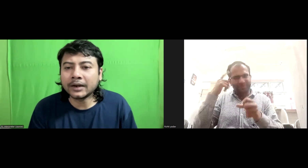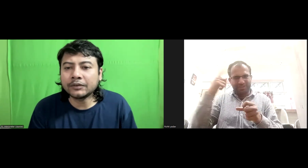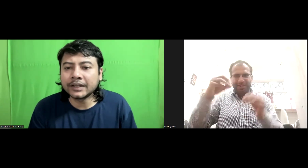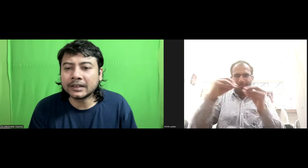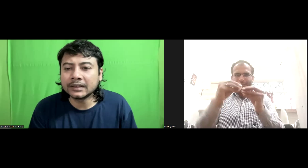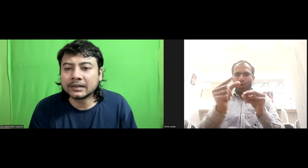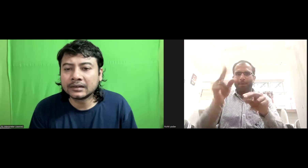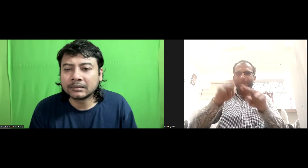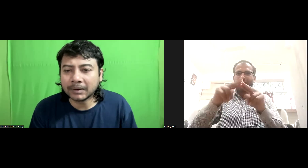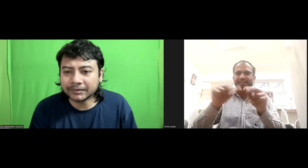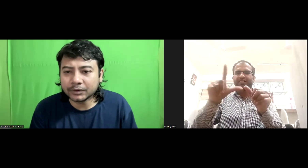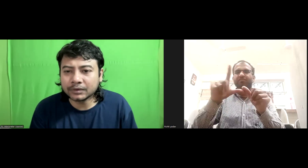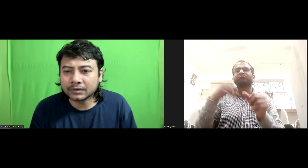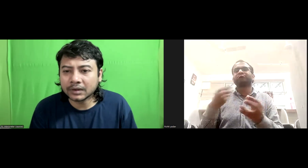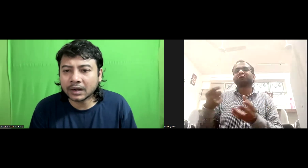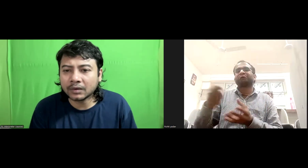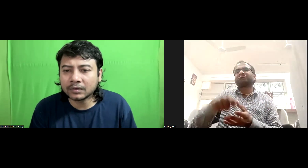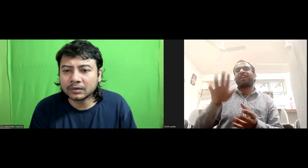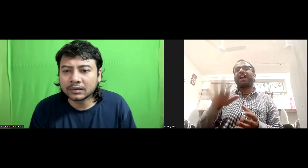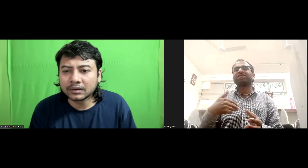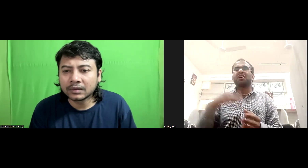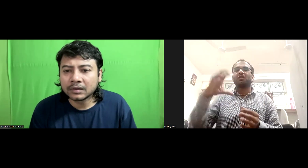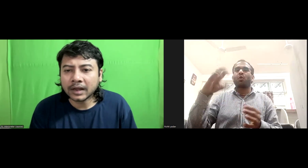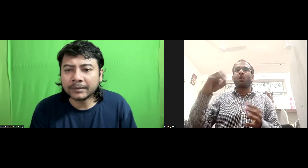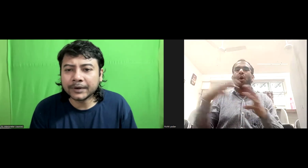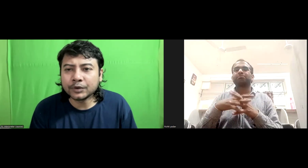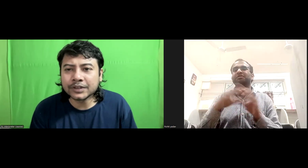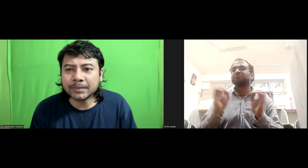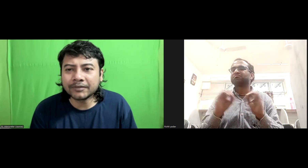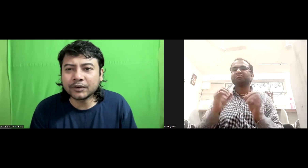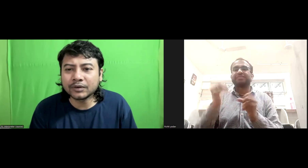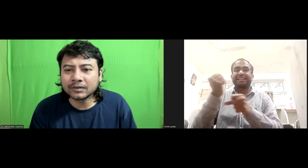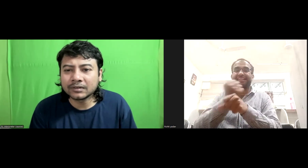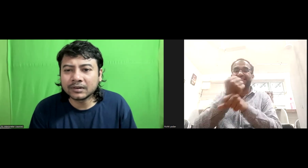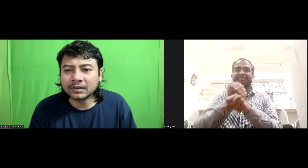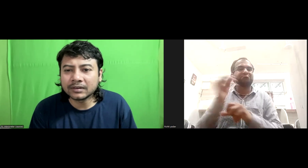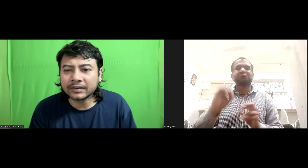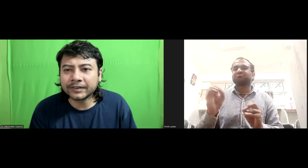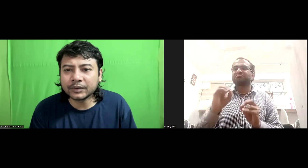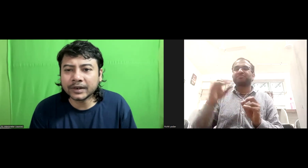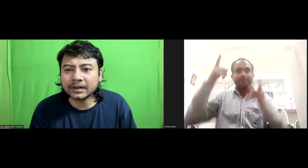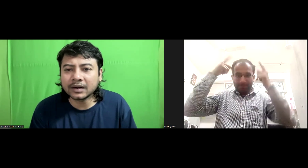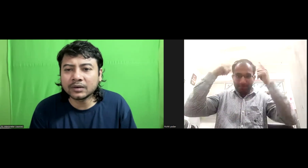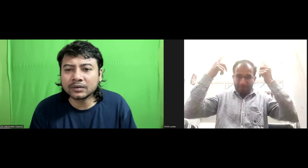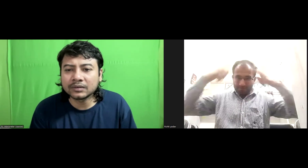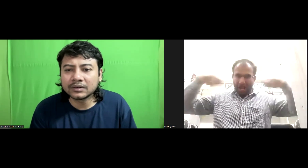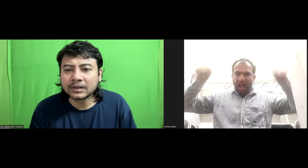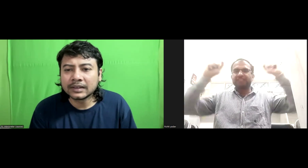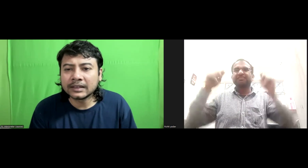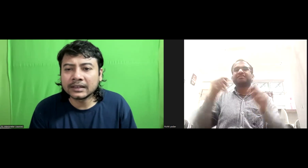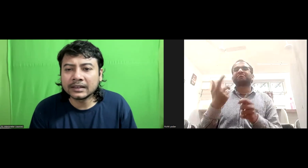what kind of ghee? Buffalo, cow, Preferably using cow. buffalo, difficult to get